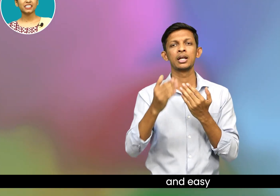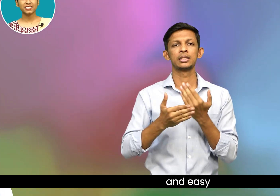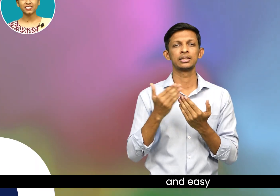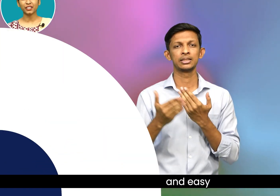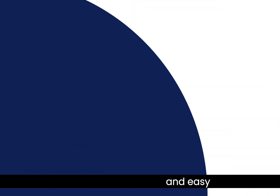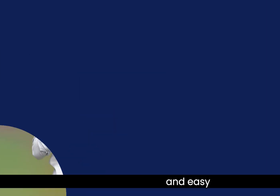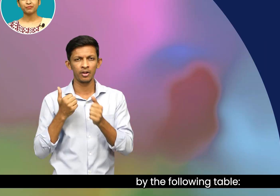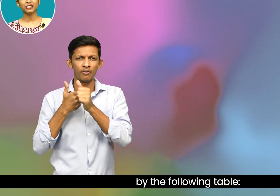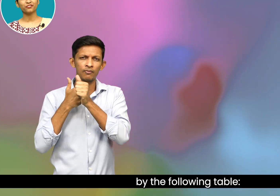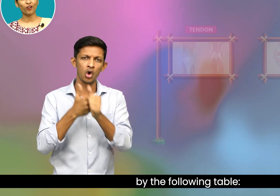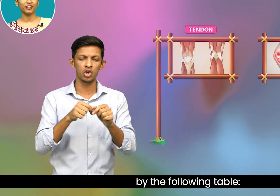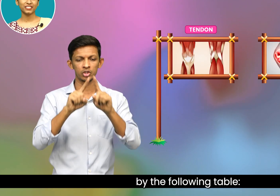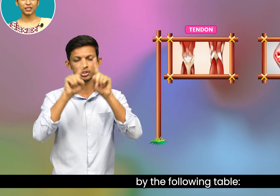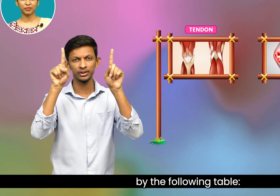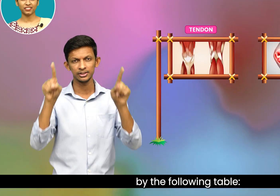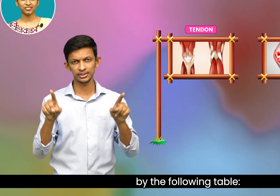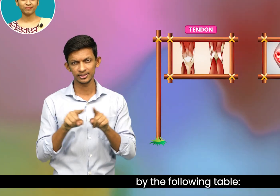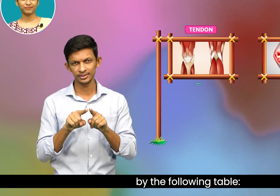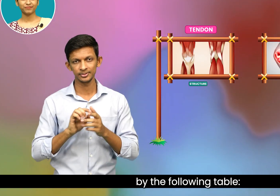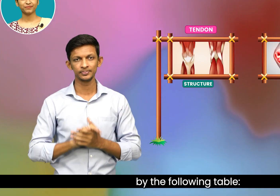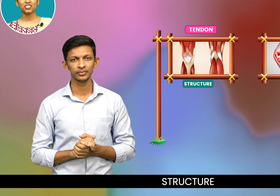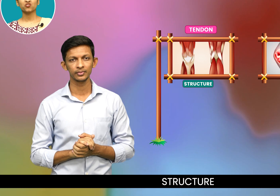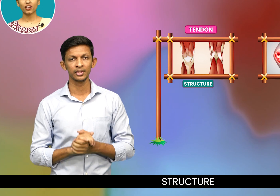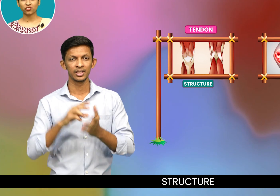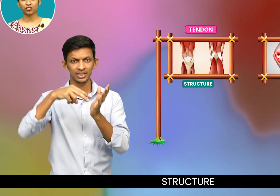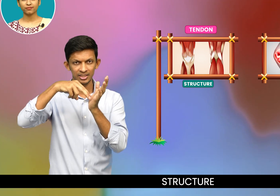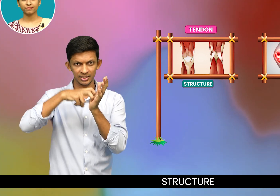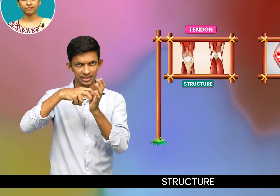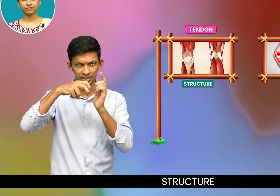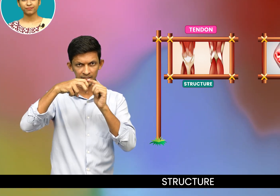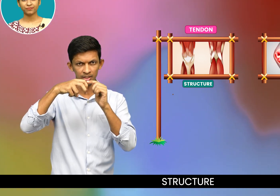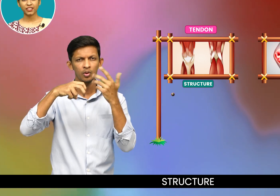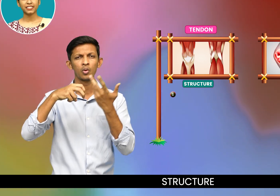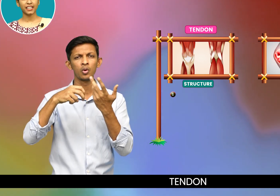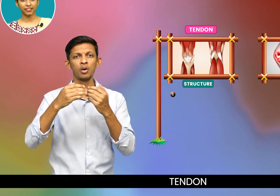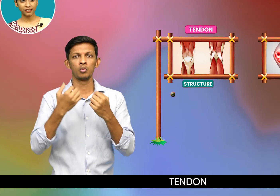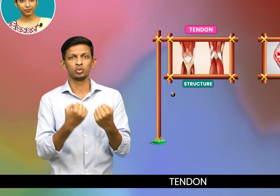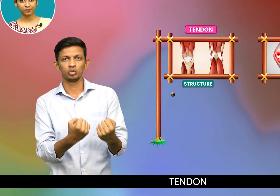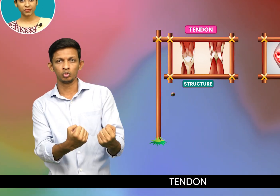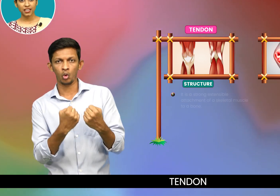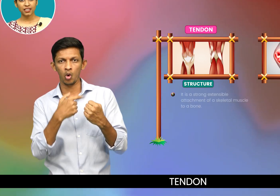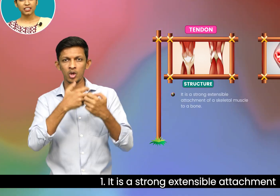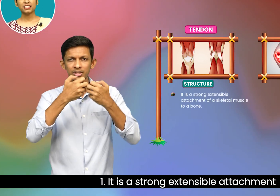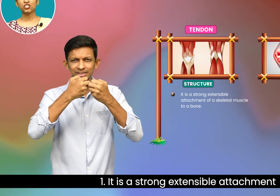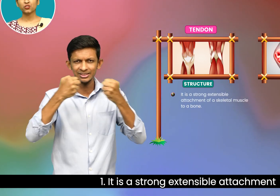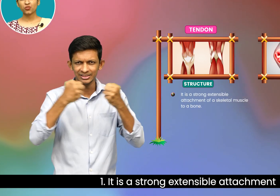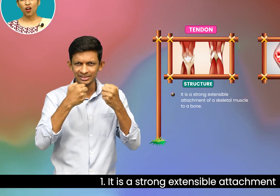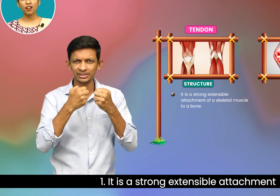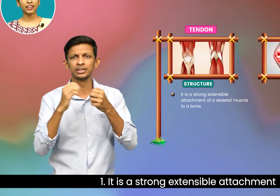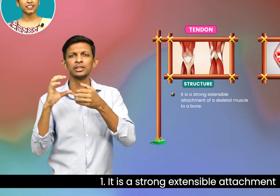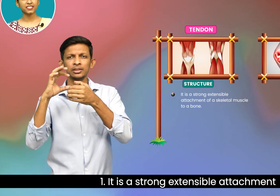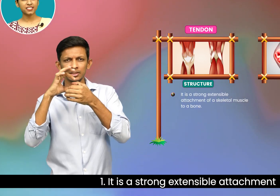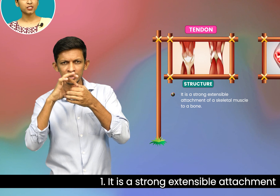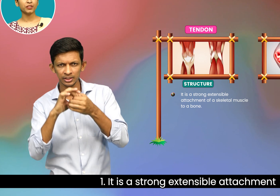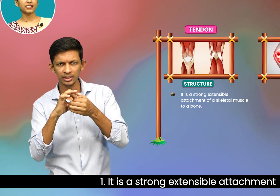and easy by the following table. Structure. Tendon. It is a